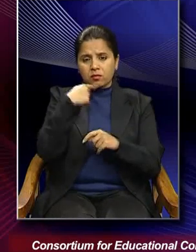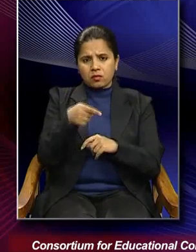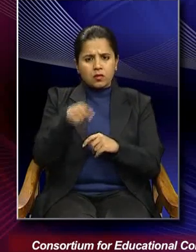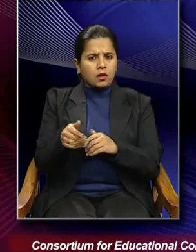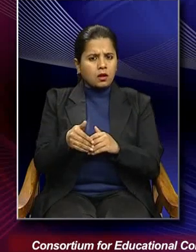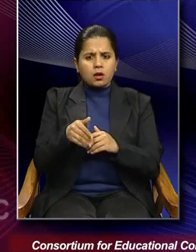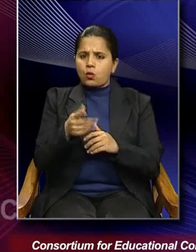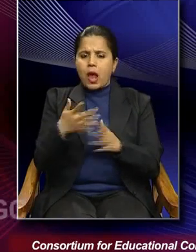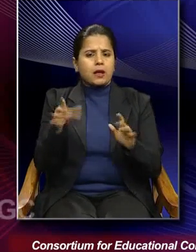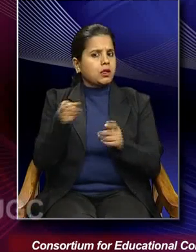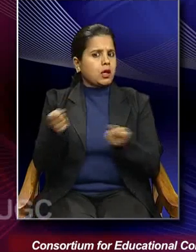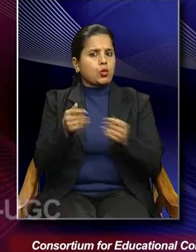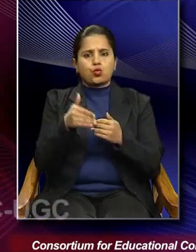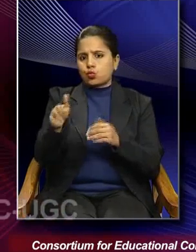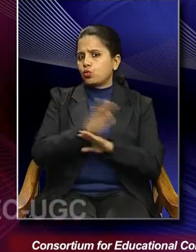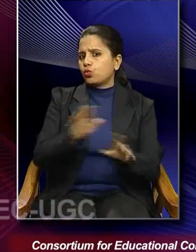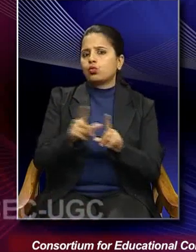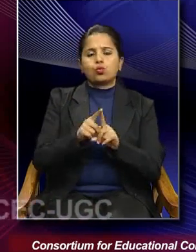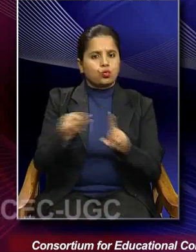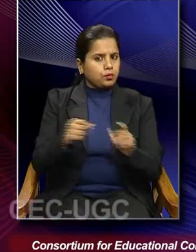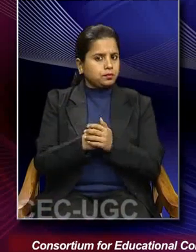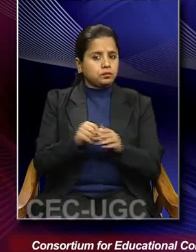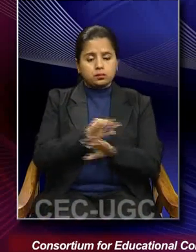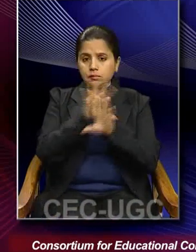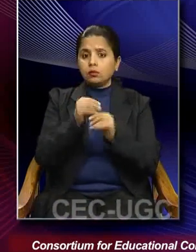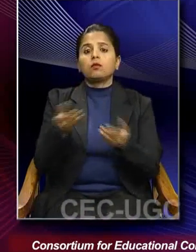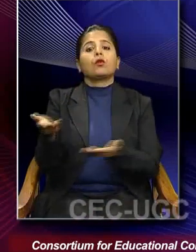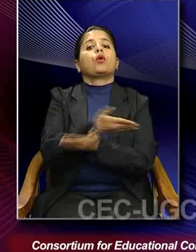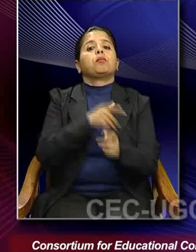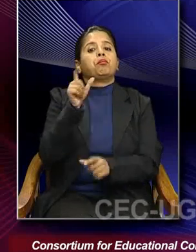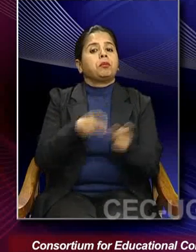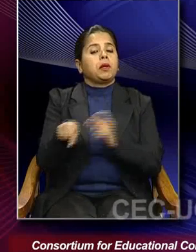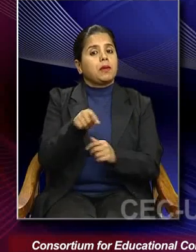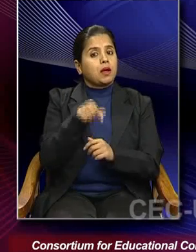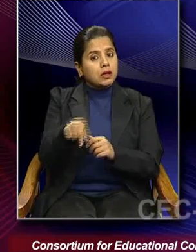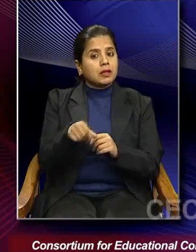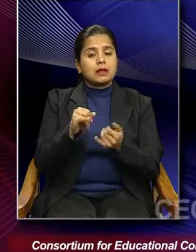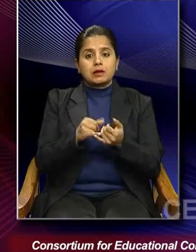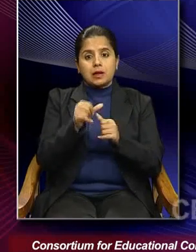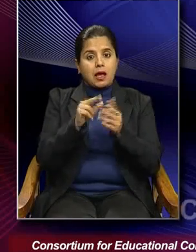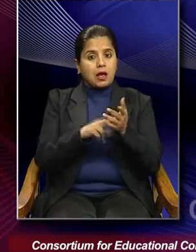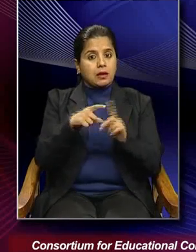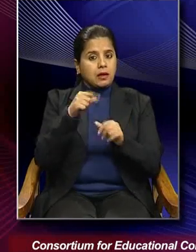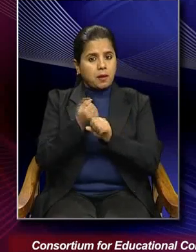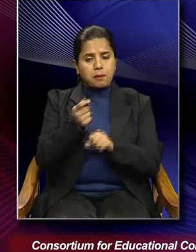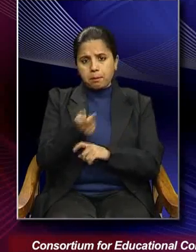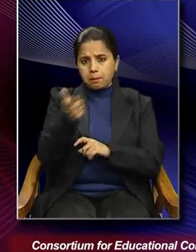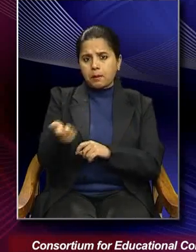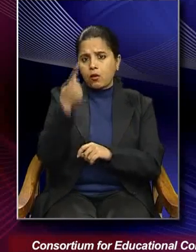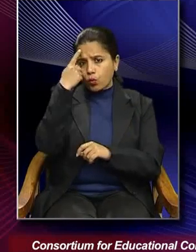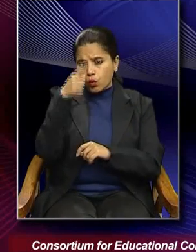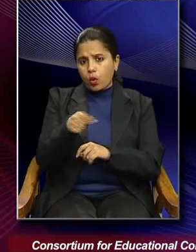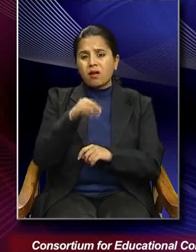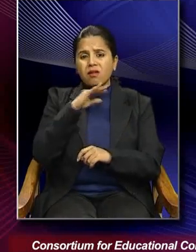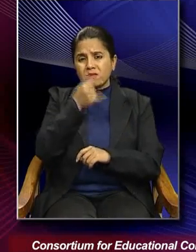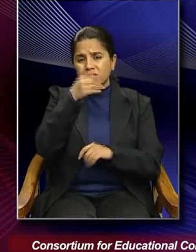pursued. So, basically, the entire population of Santiago will not be paying for the cost of